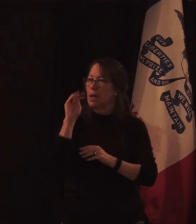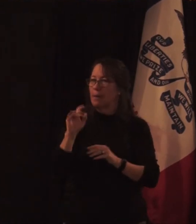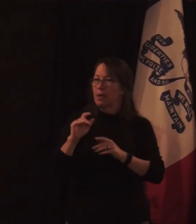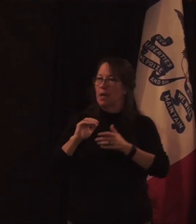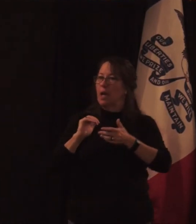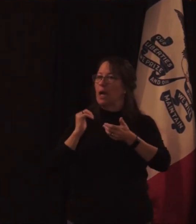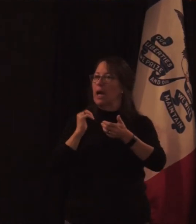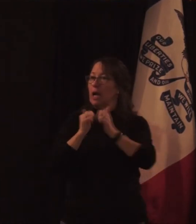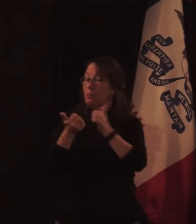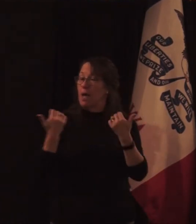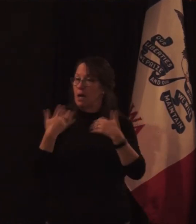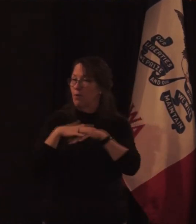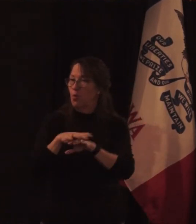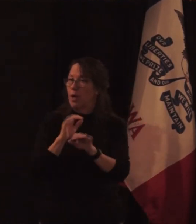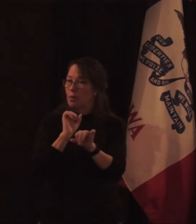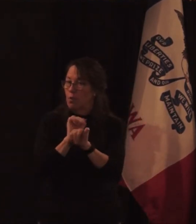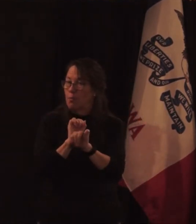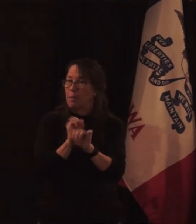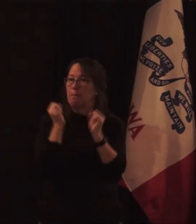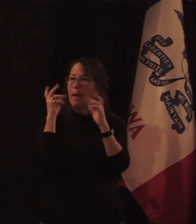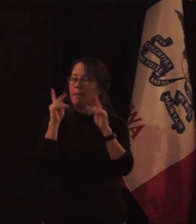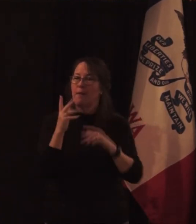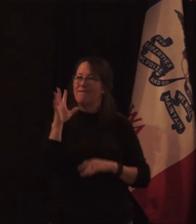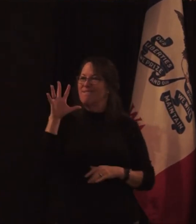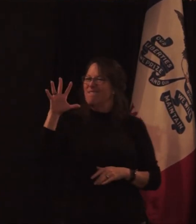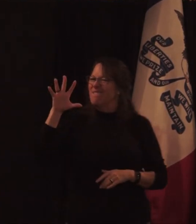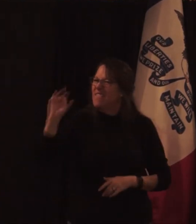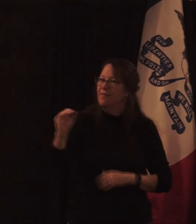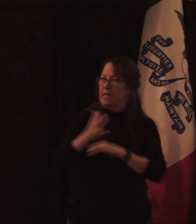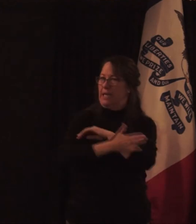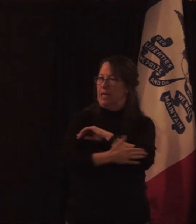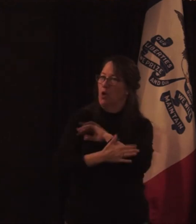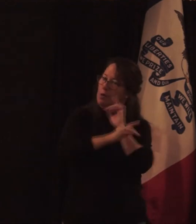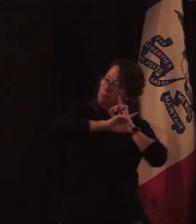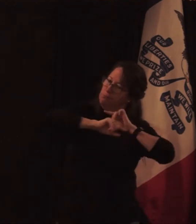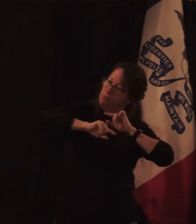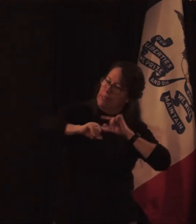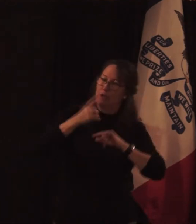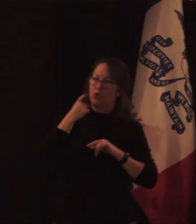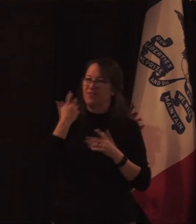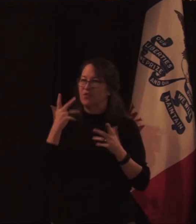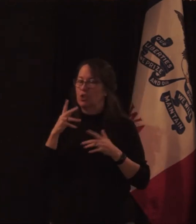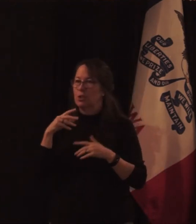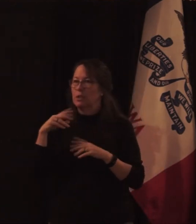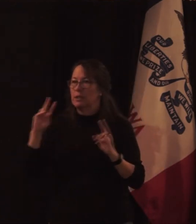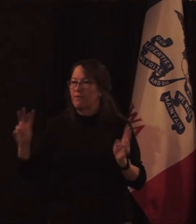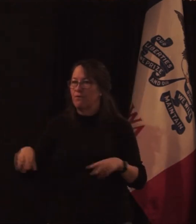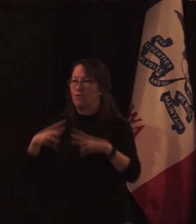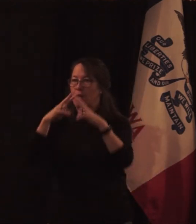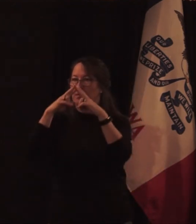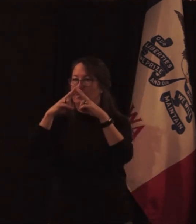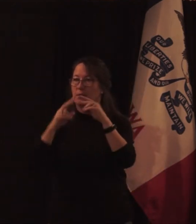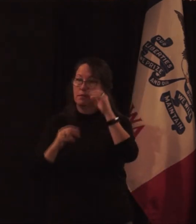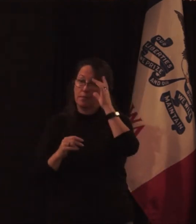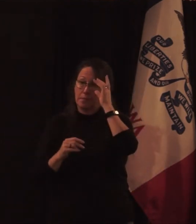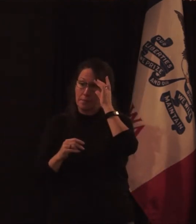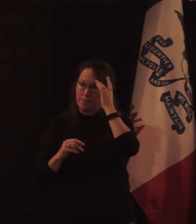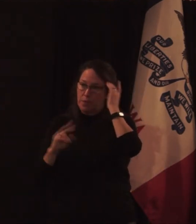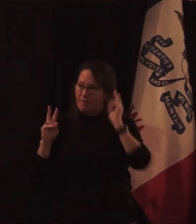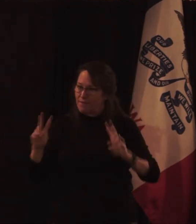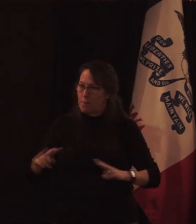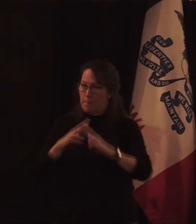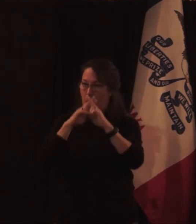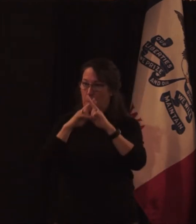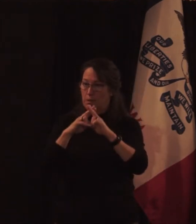competitive integrated employment. We've had people from 50 countries attend these. We just had the last one in Paris, France in April. I just